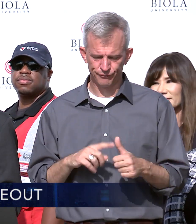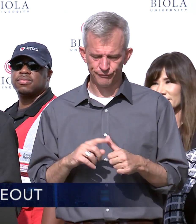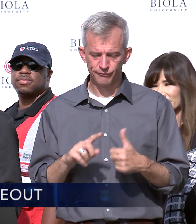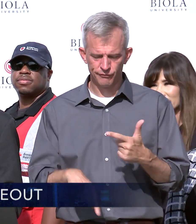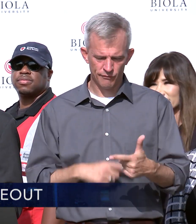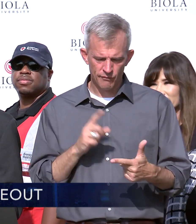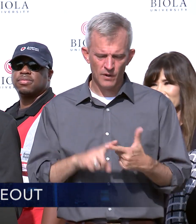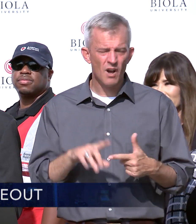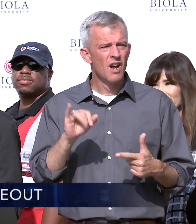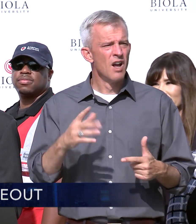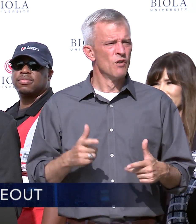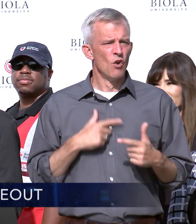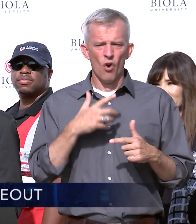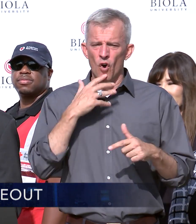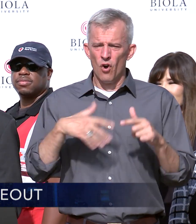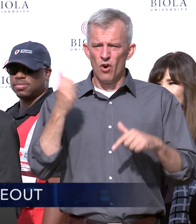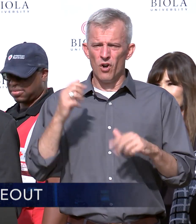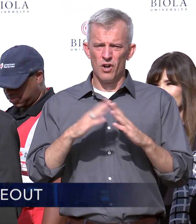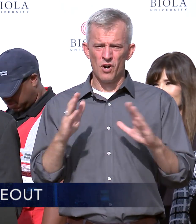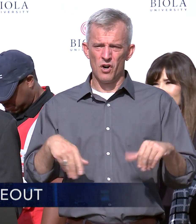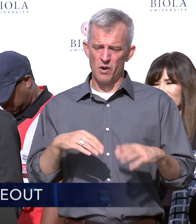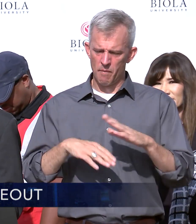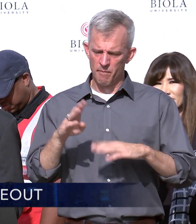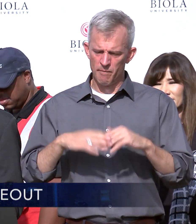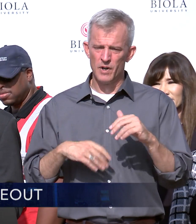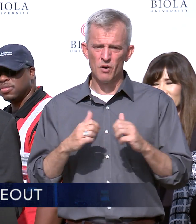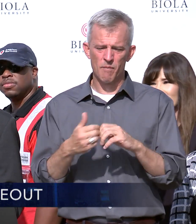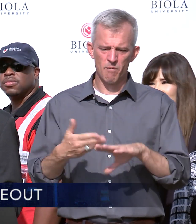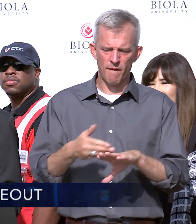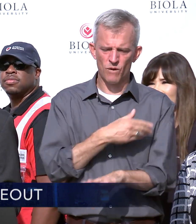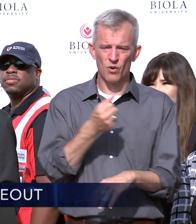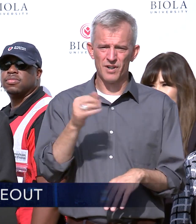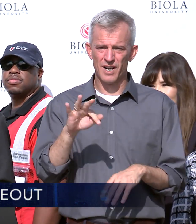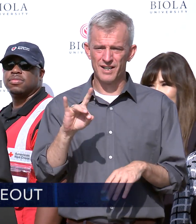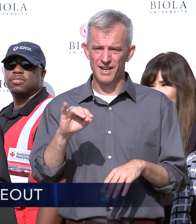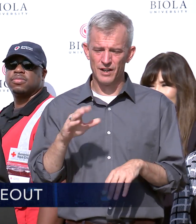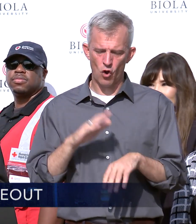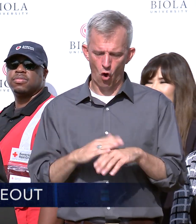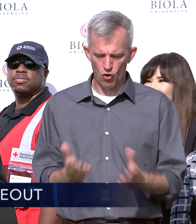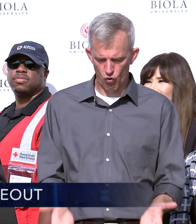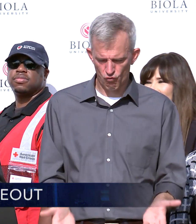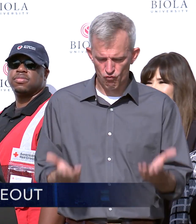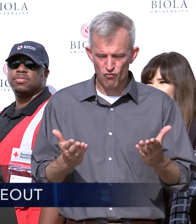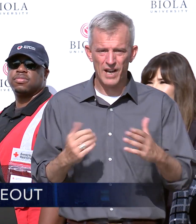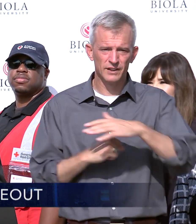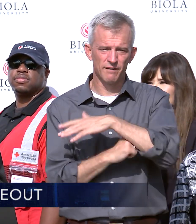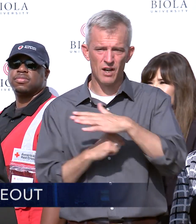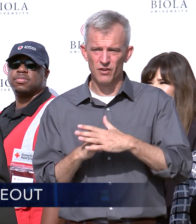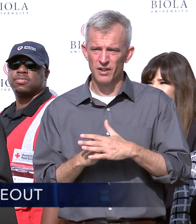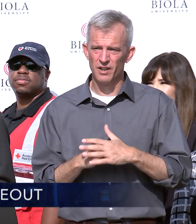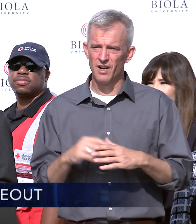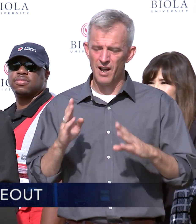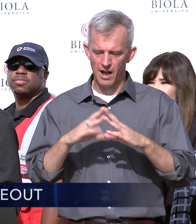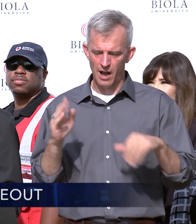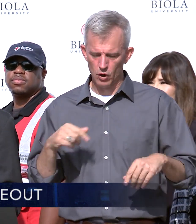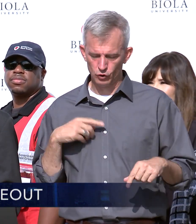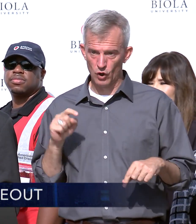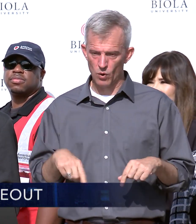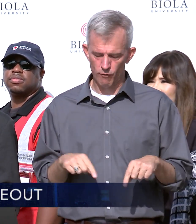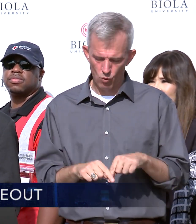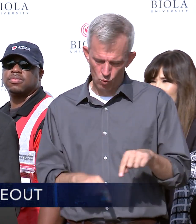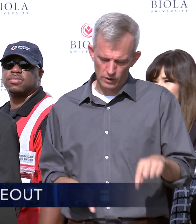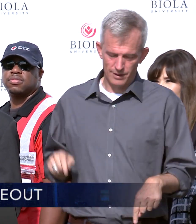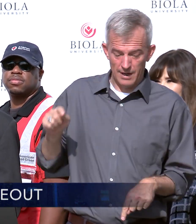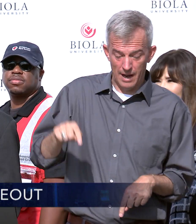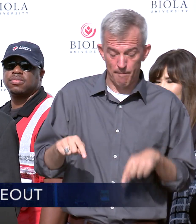older house built before 1980 that's on a raised foundation, a house that you step up into that